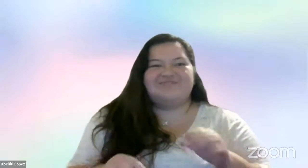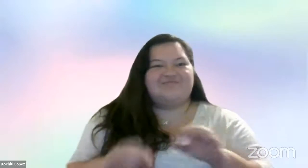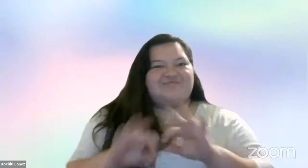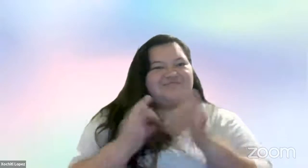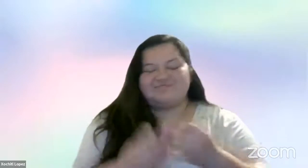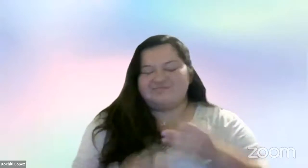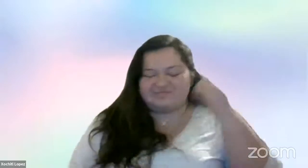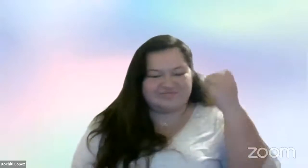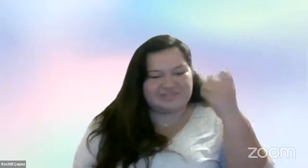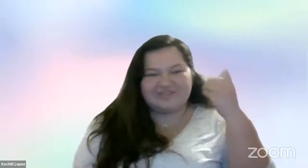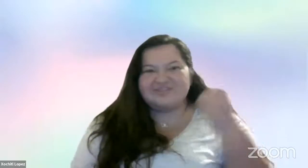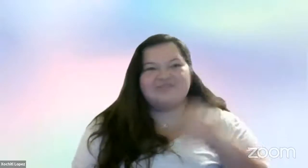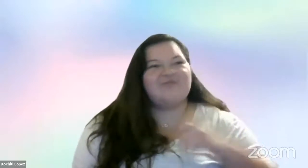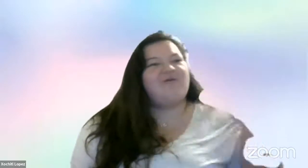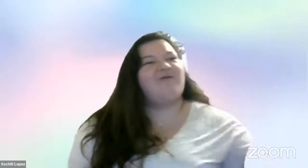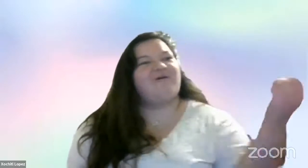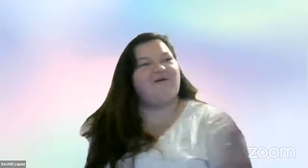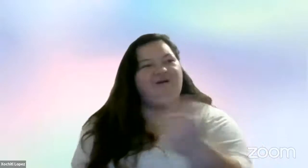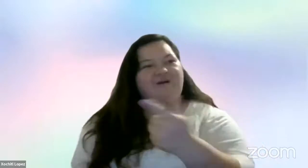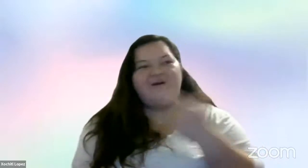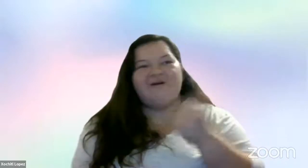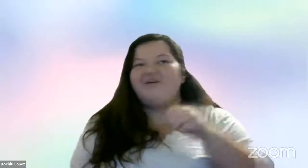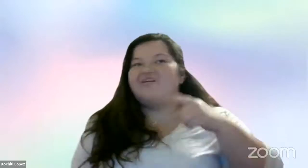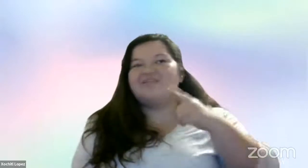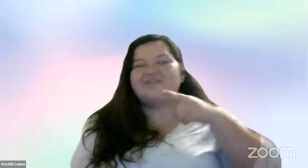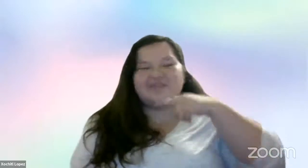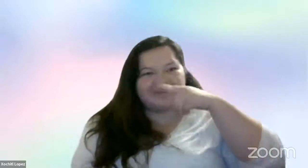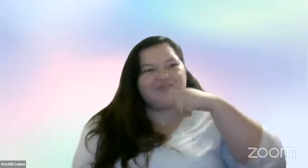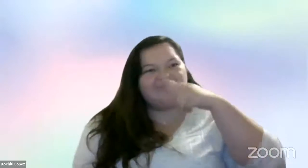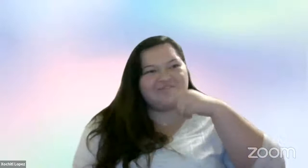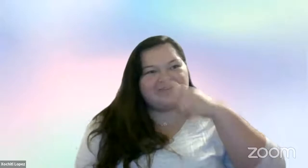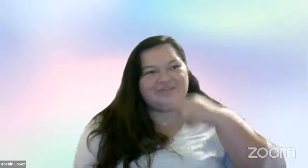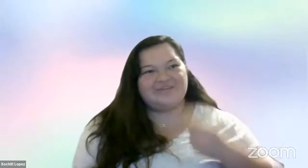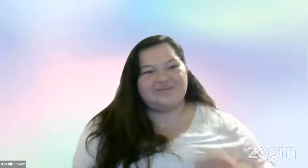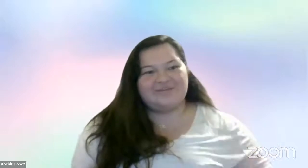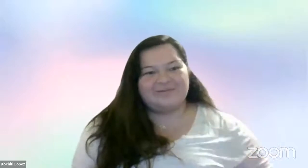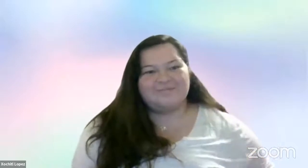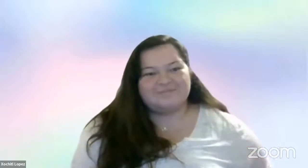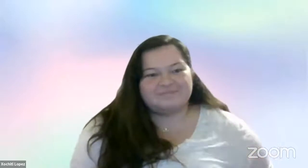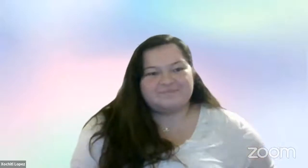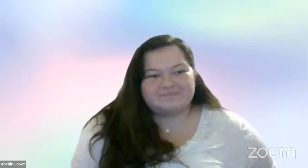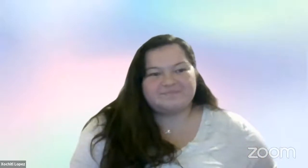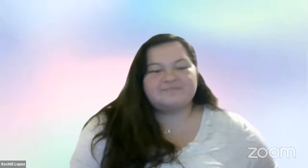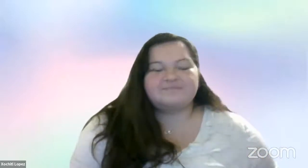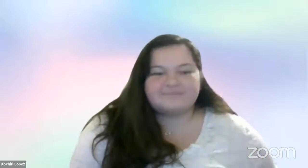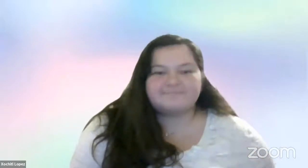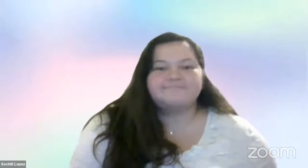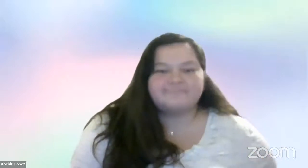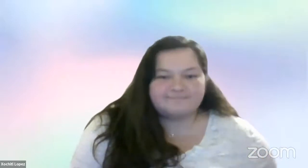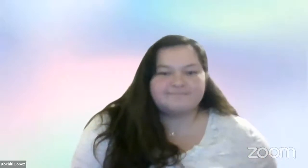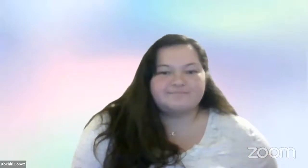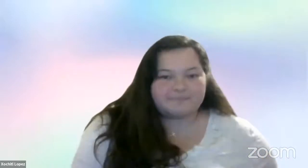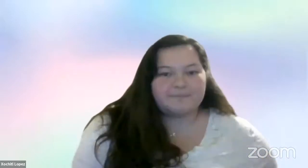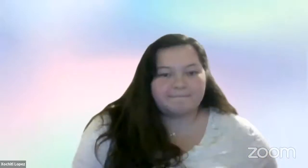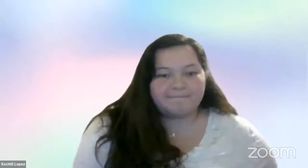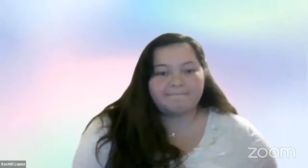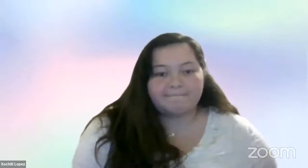But my family just doesn't get it. They all are hearing. Oh, yeah. And I have a comment. This is